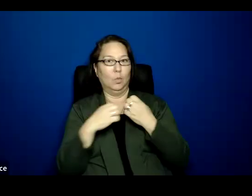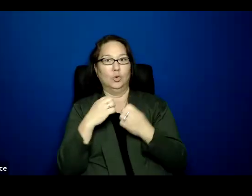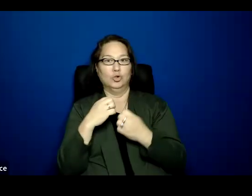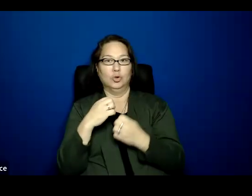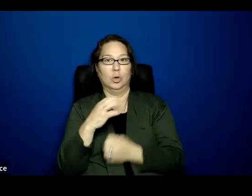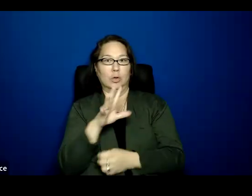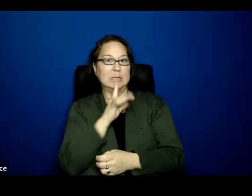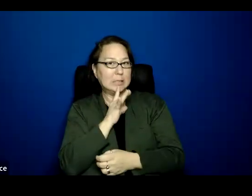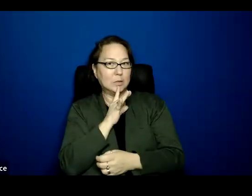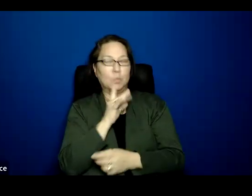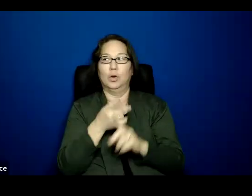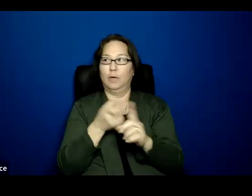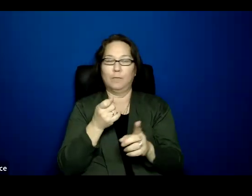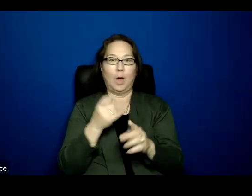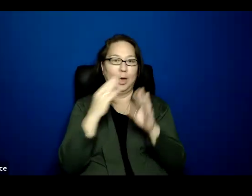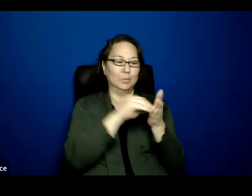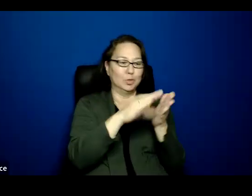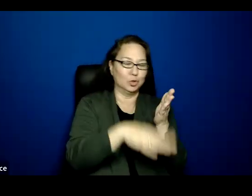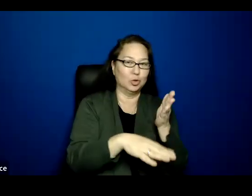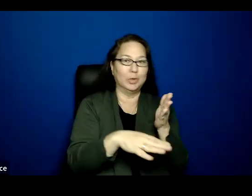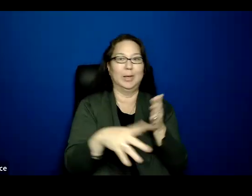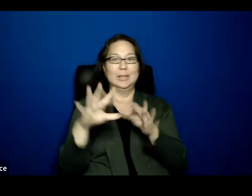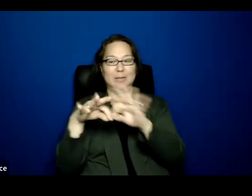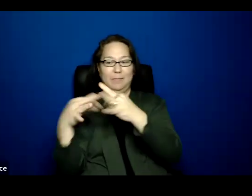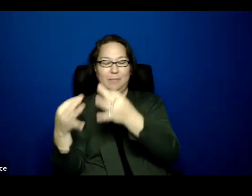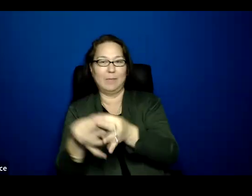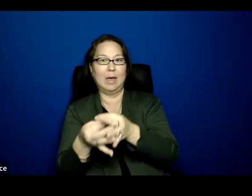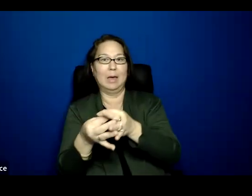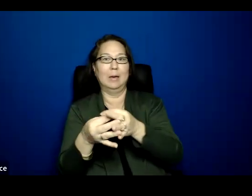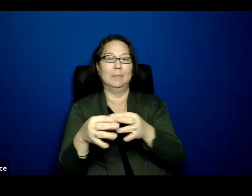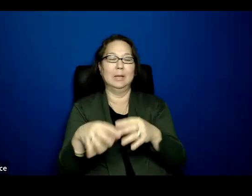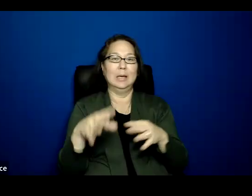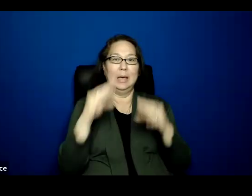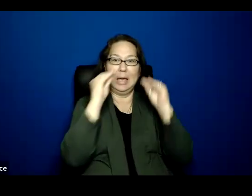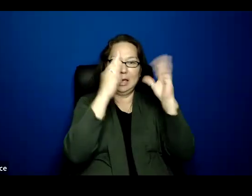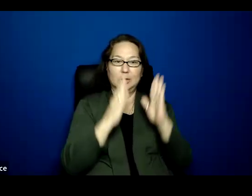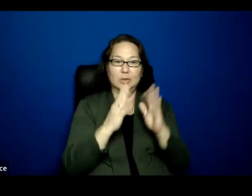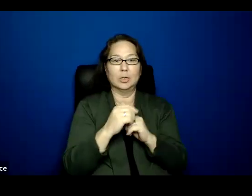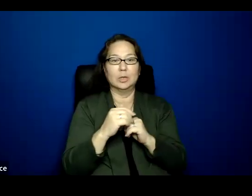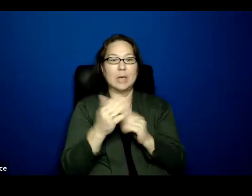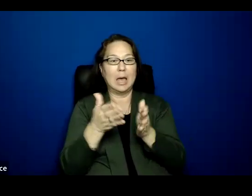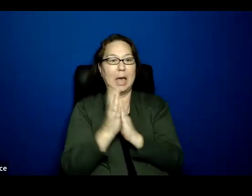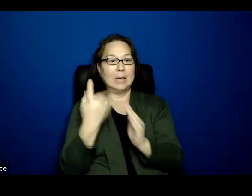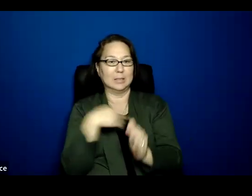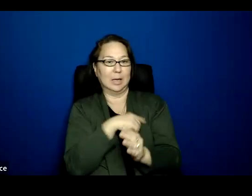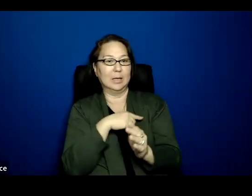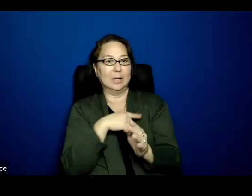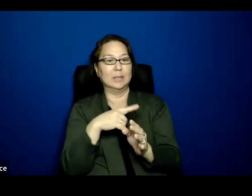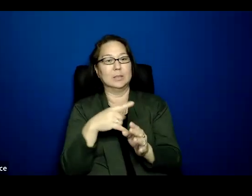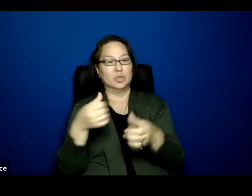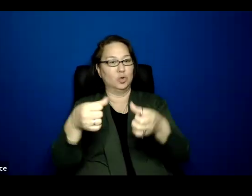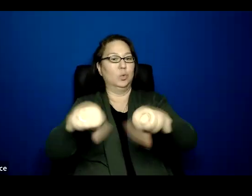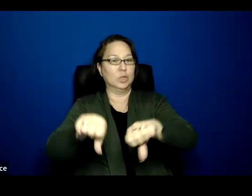from students, from families, from educators, asking us to delay or reject the closure. I guess what would be helpful going into the vote